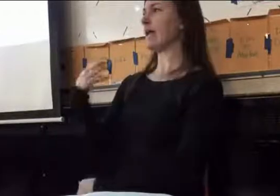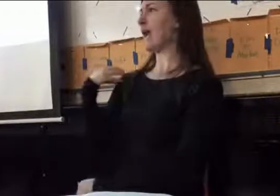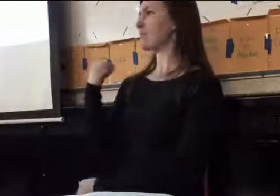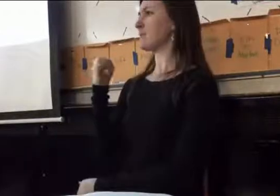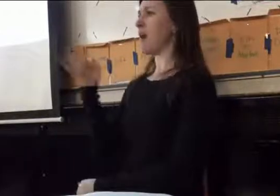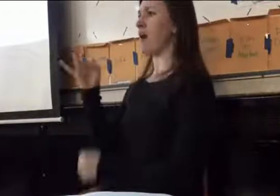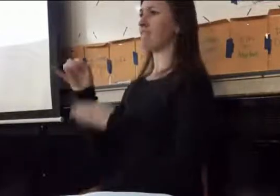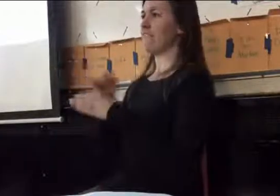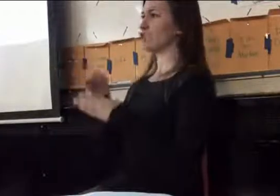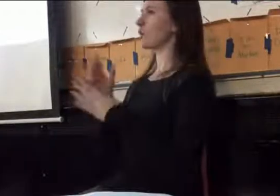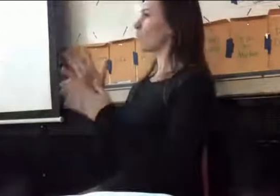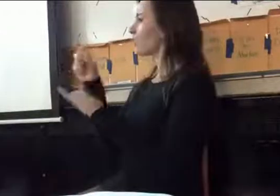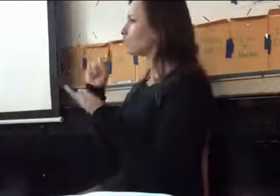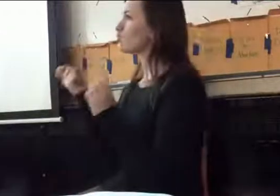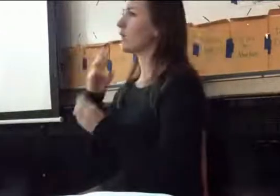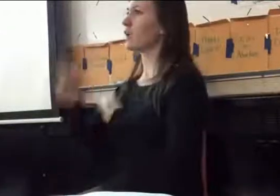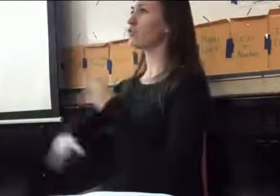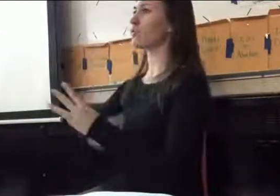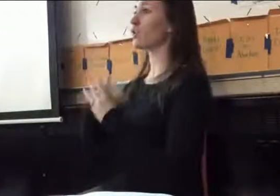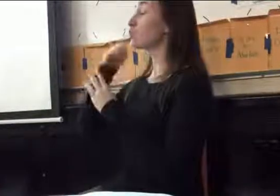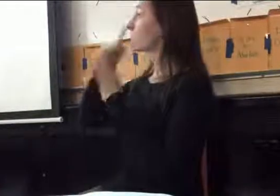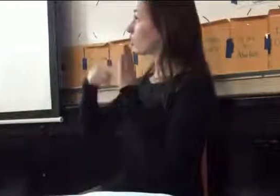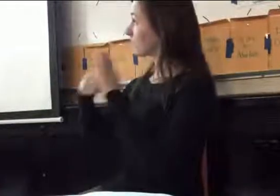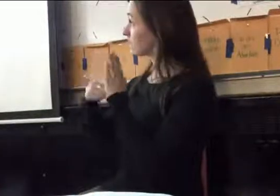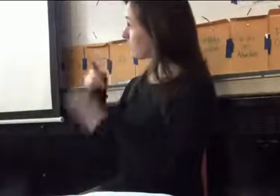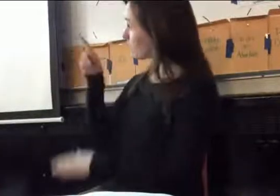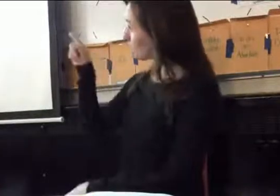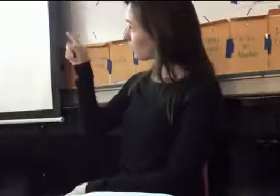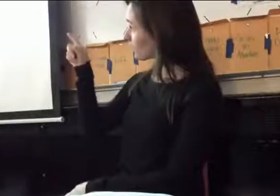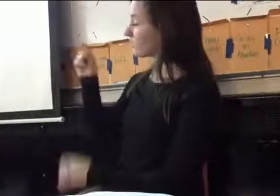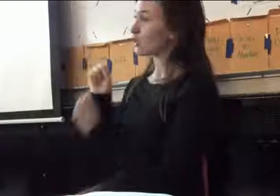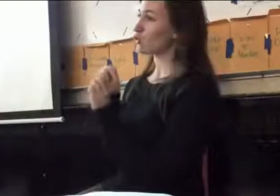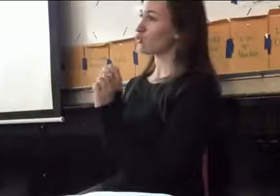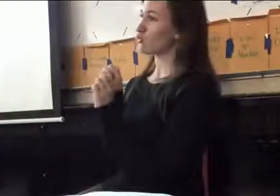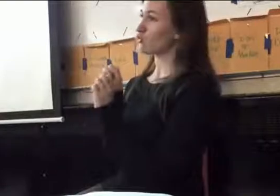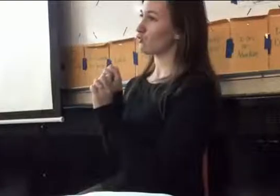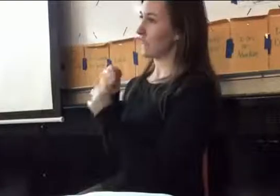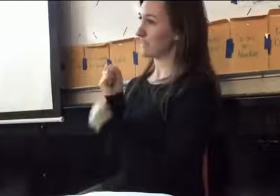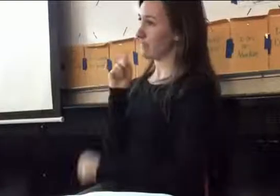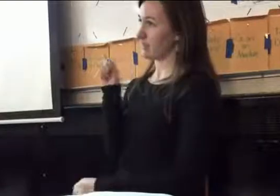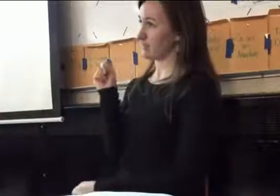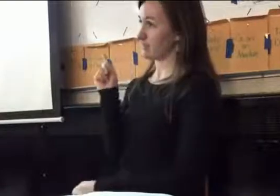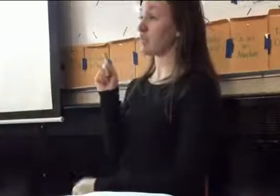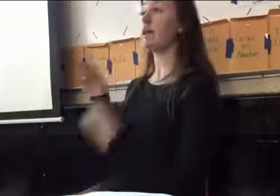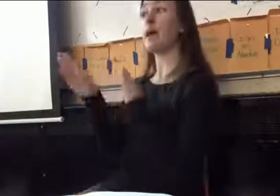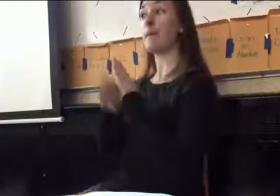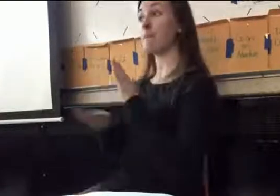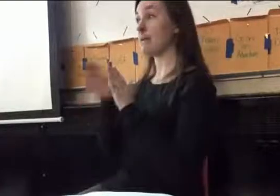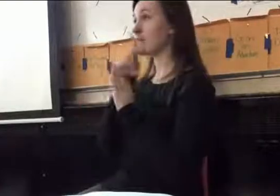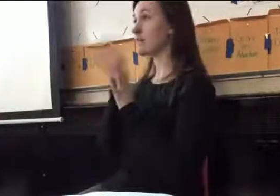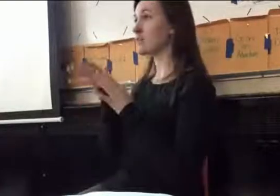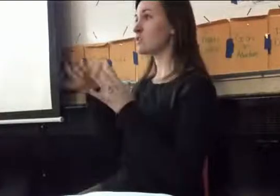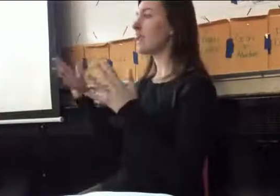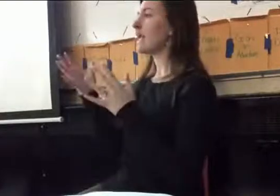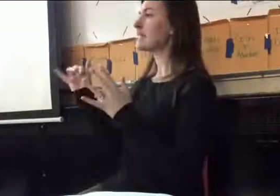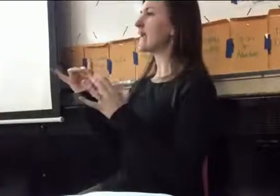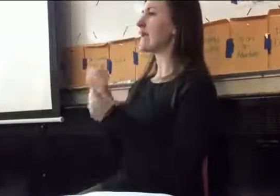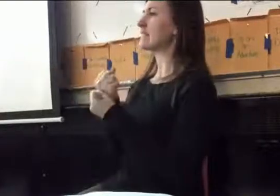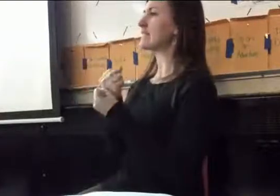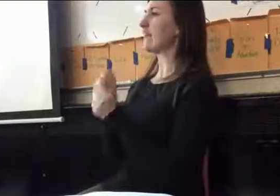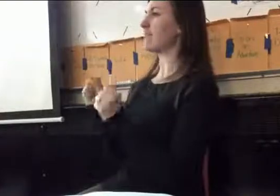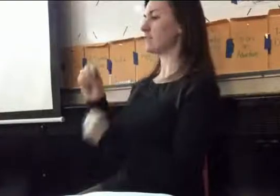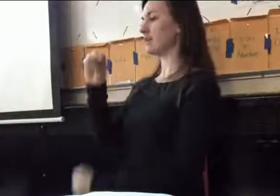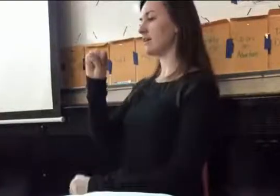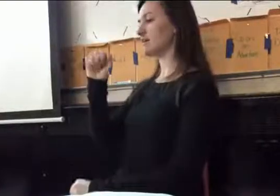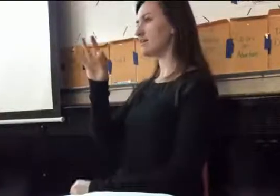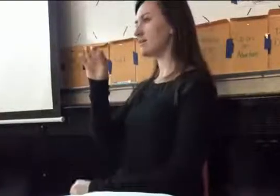world. So for example, he is going to create this, which basically what this right here is this was a safety check. So let's pretend that